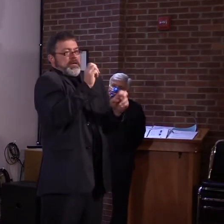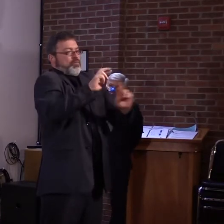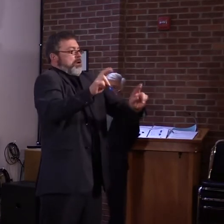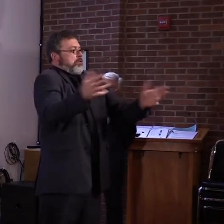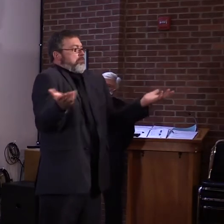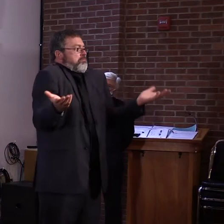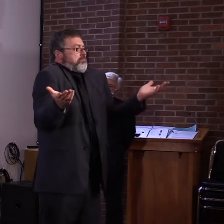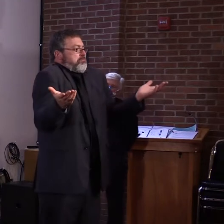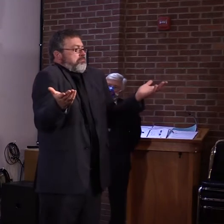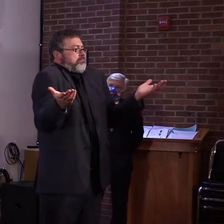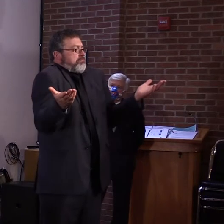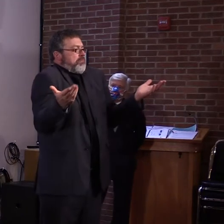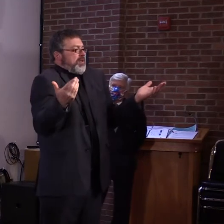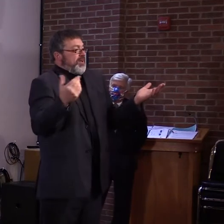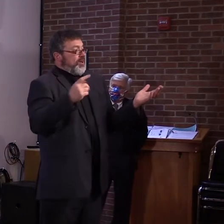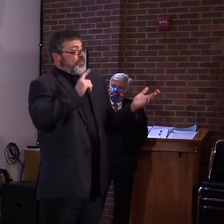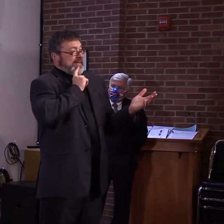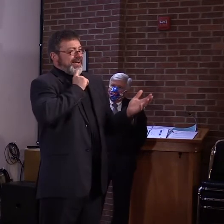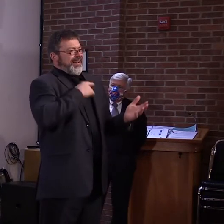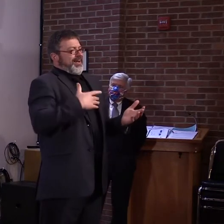talented team here in Vermont.